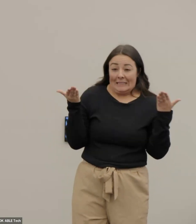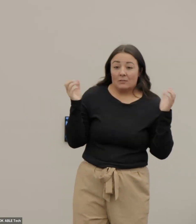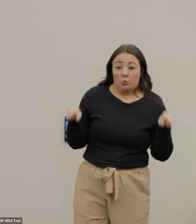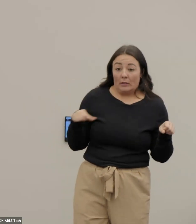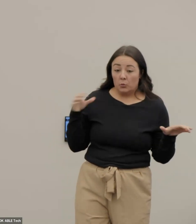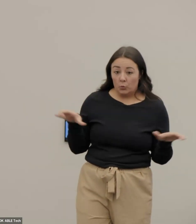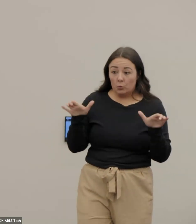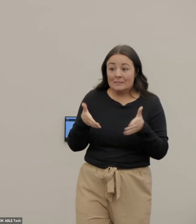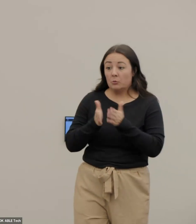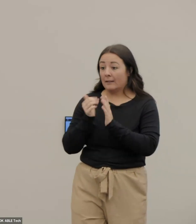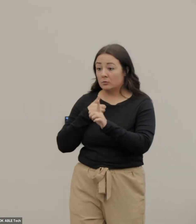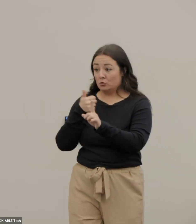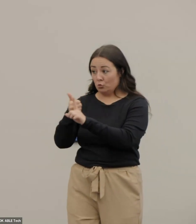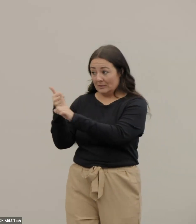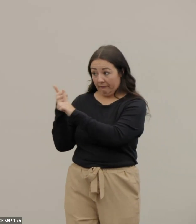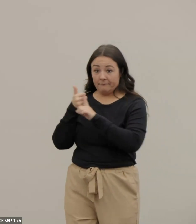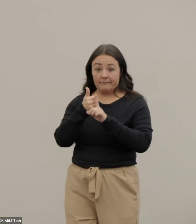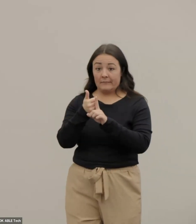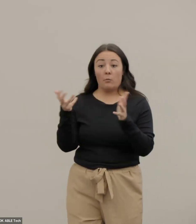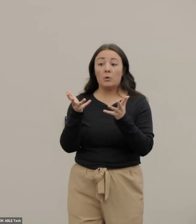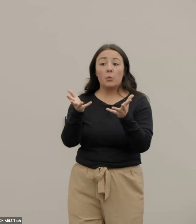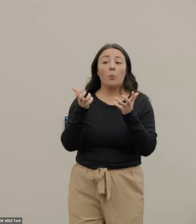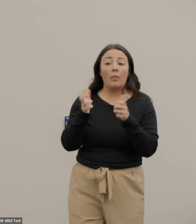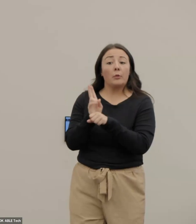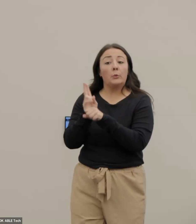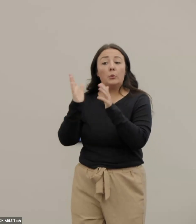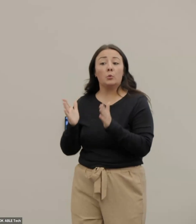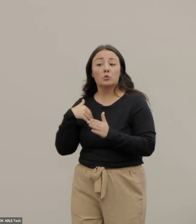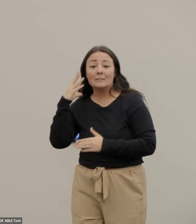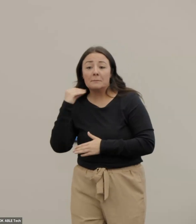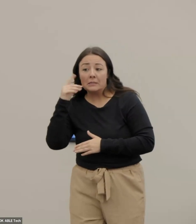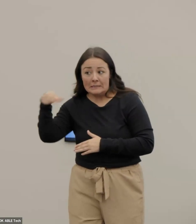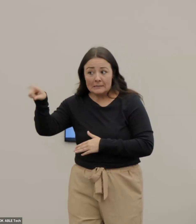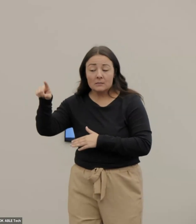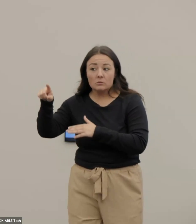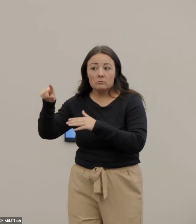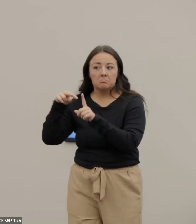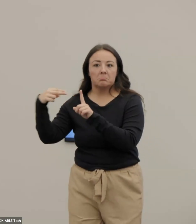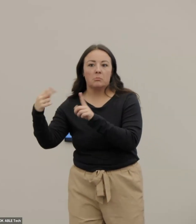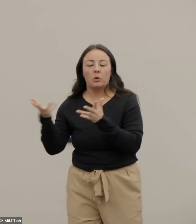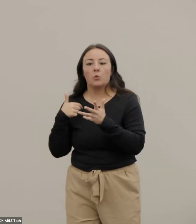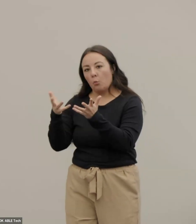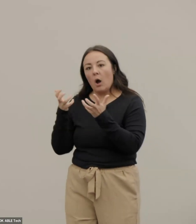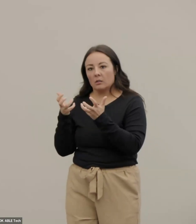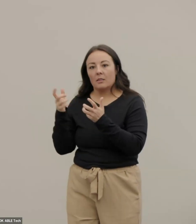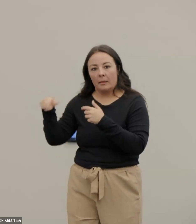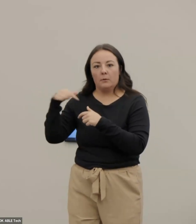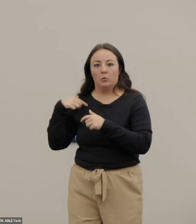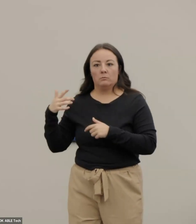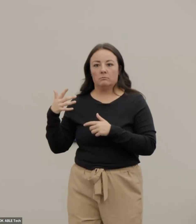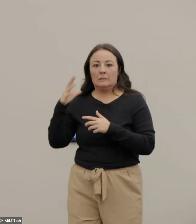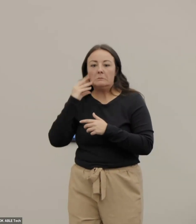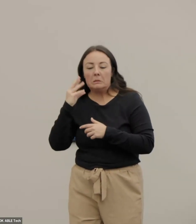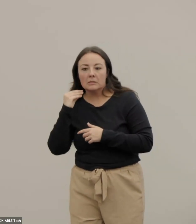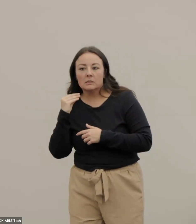ask yourself, what do you want the user experience to be? And if you can answer that question, that's